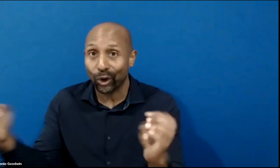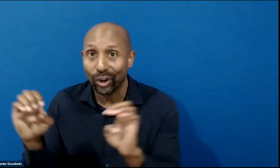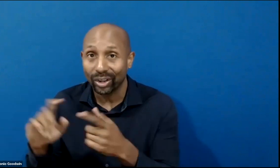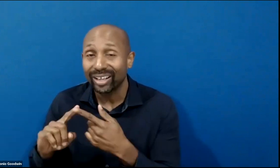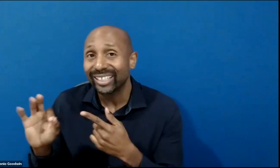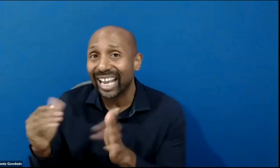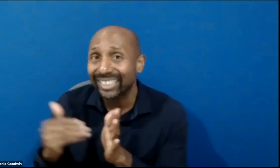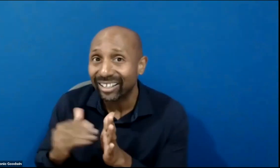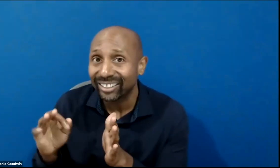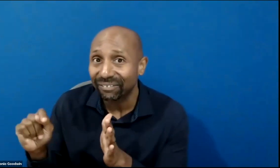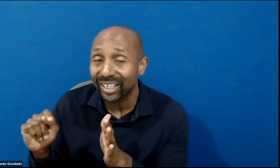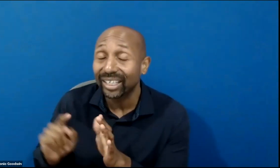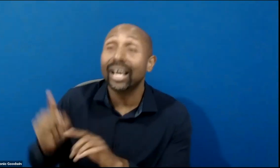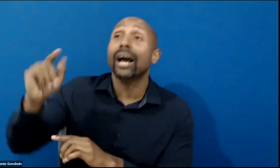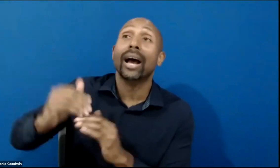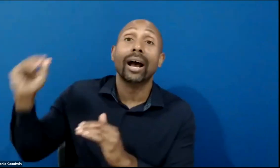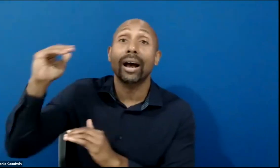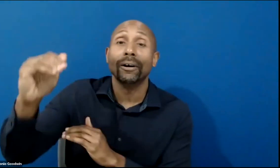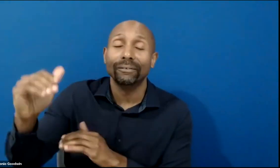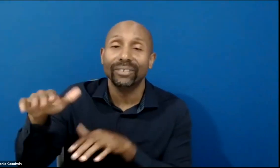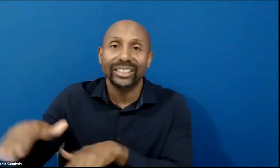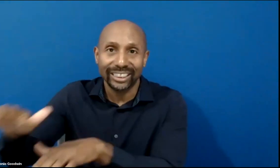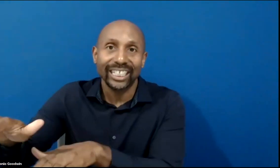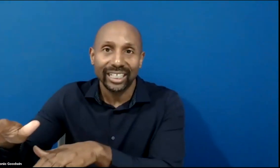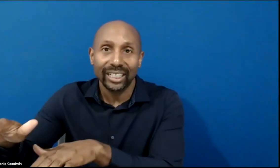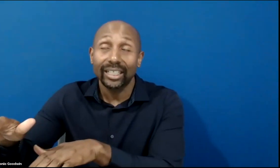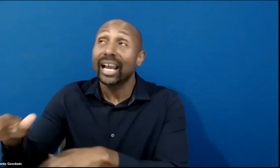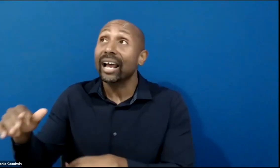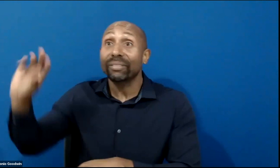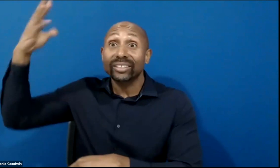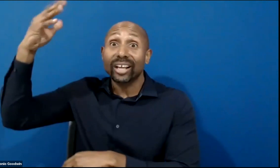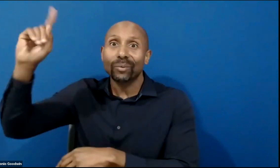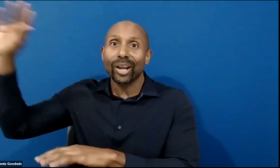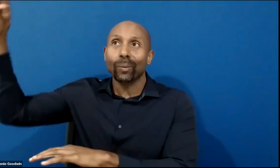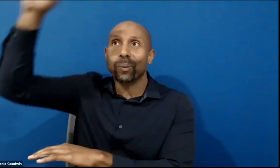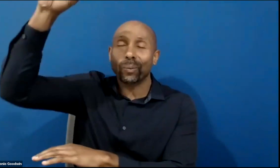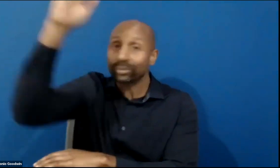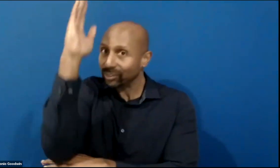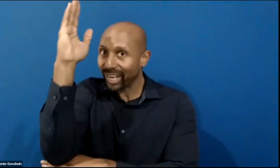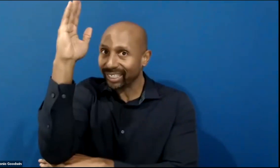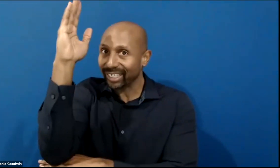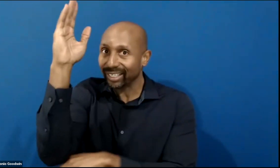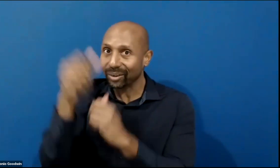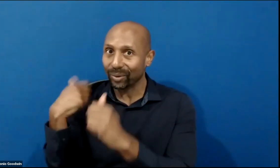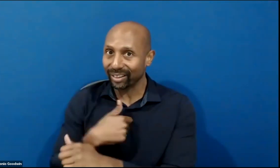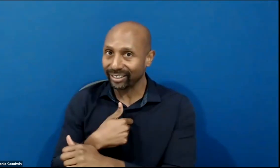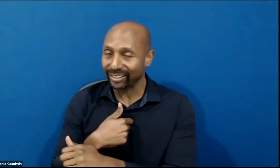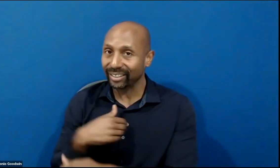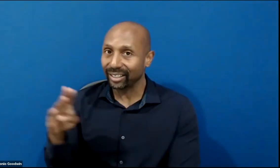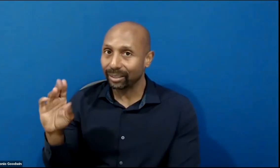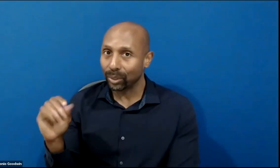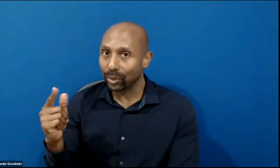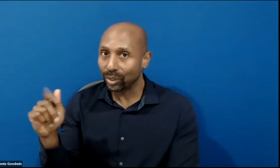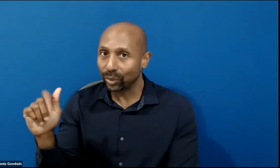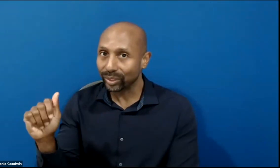vertical sun, and underneath this aerial river that